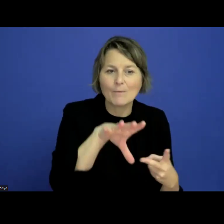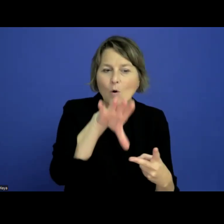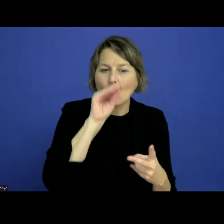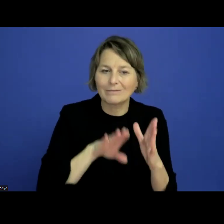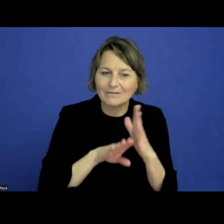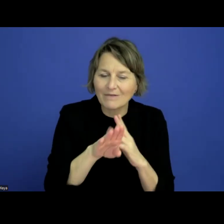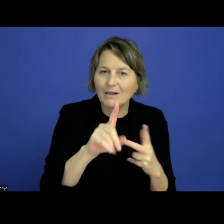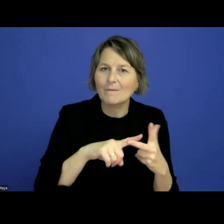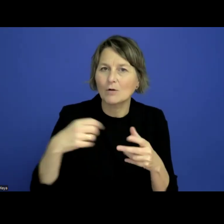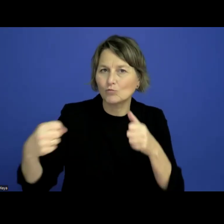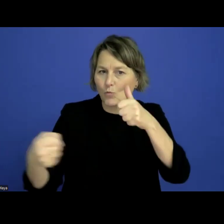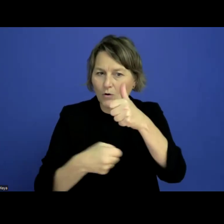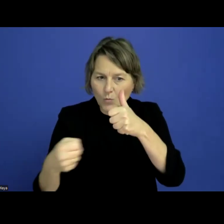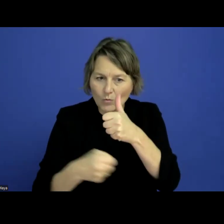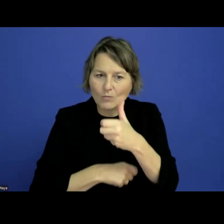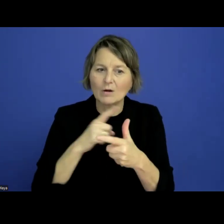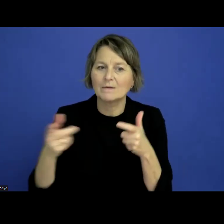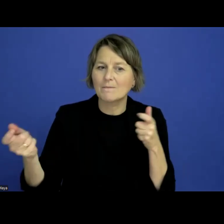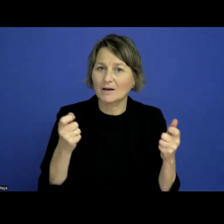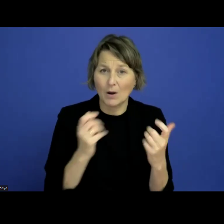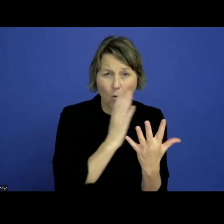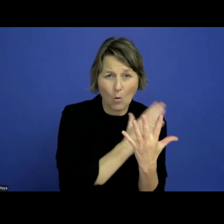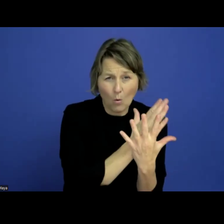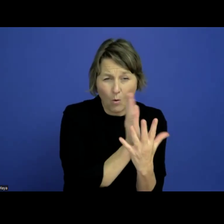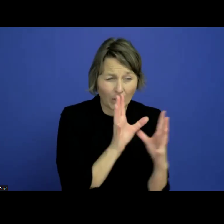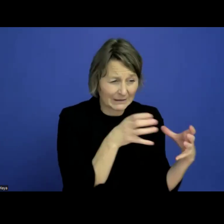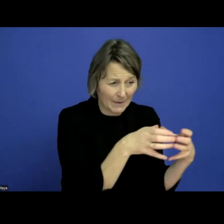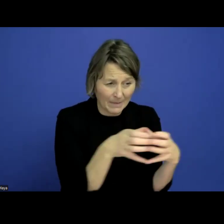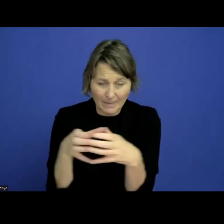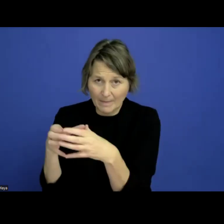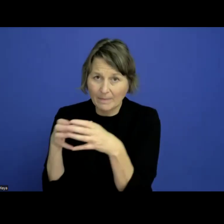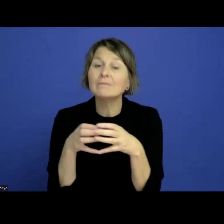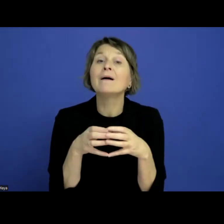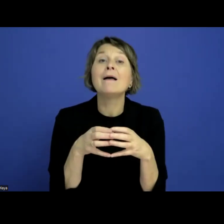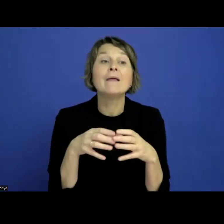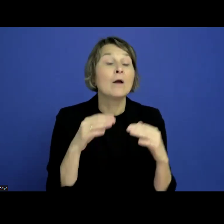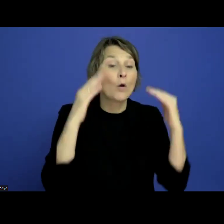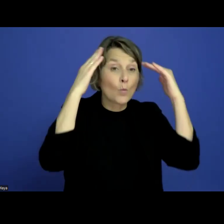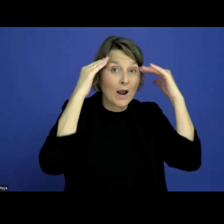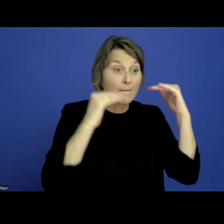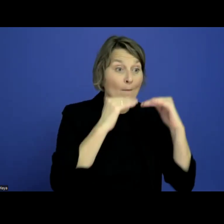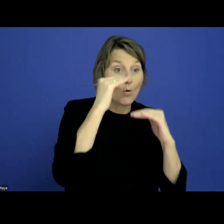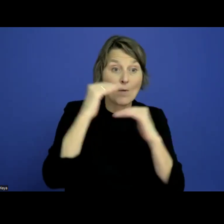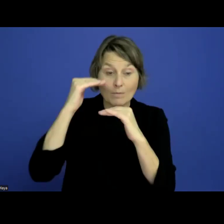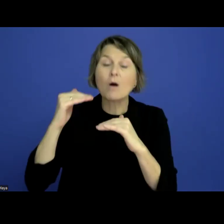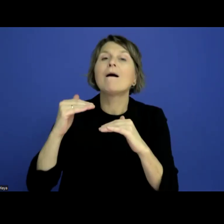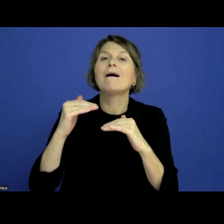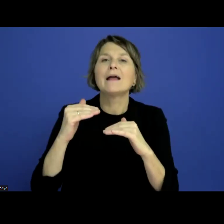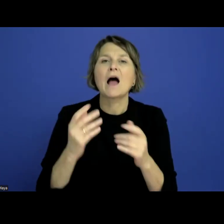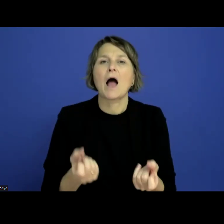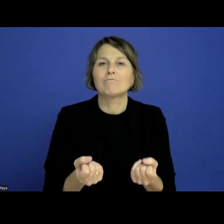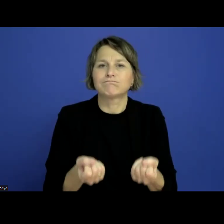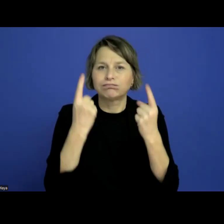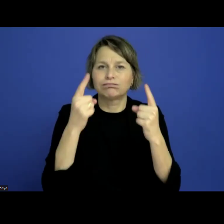provide training that builds empathy and understanding. And example here, from the group perspective,